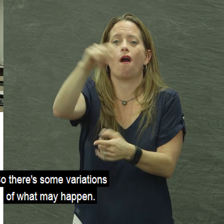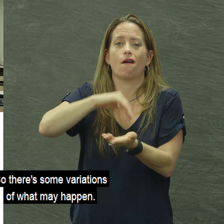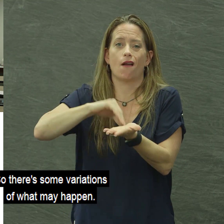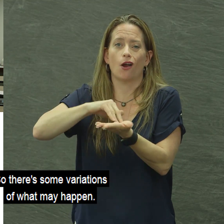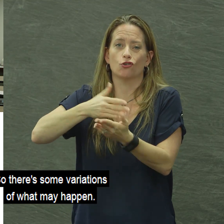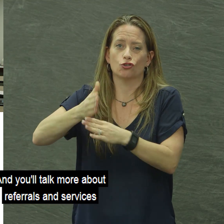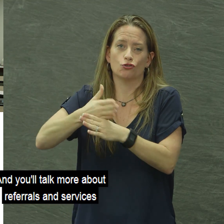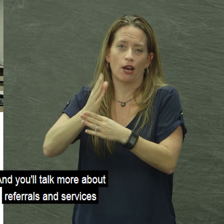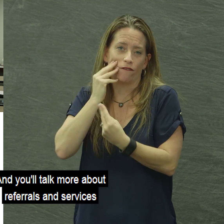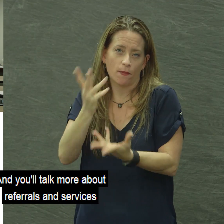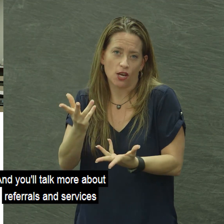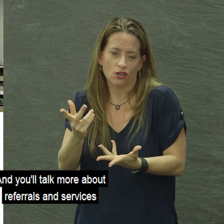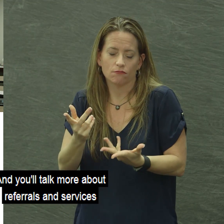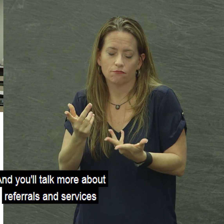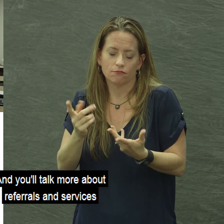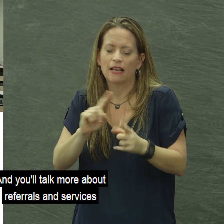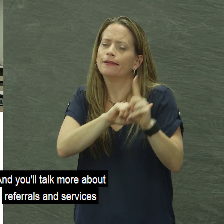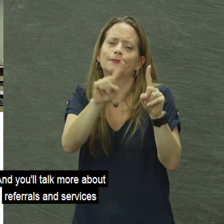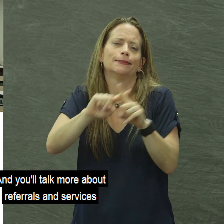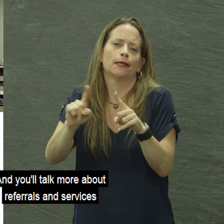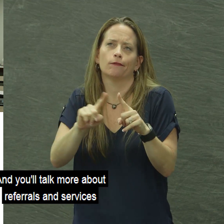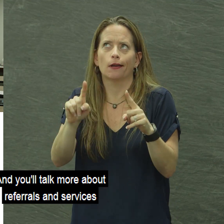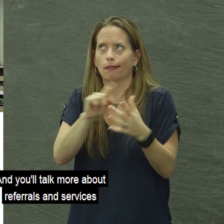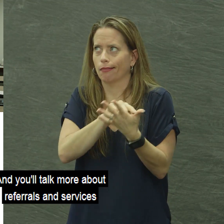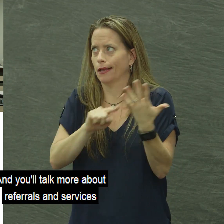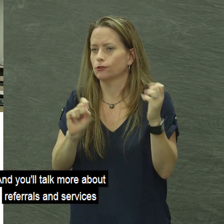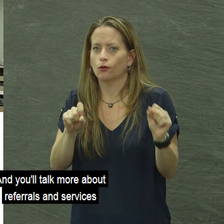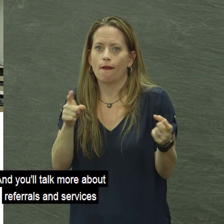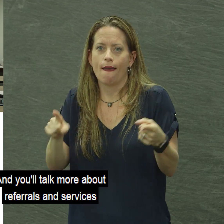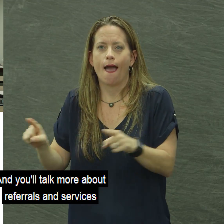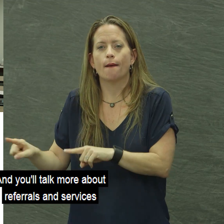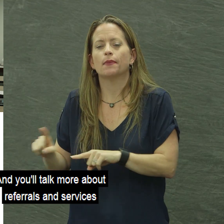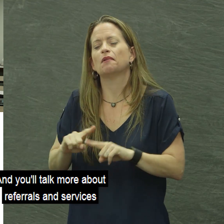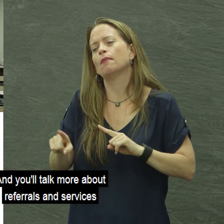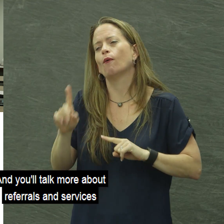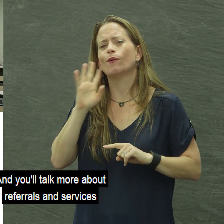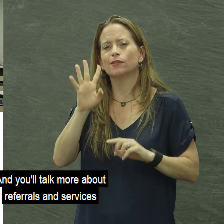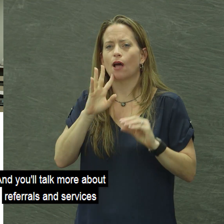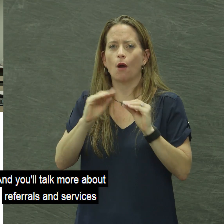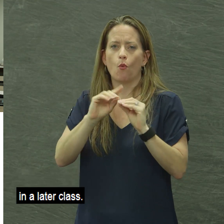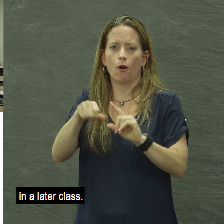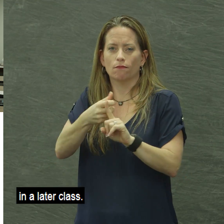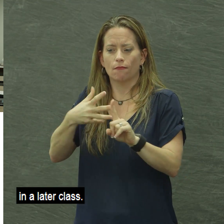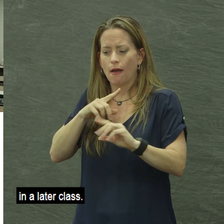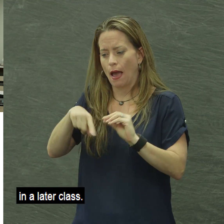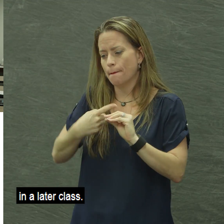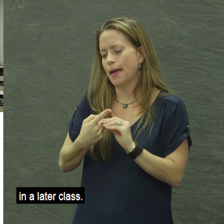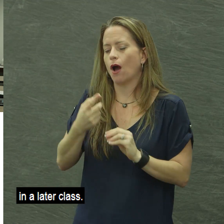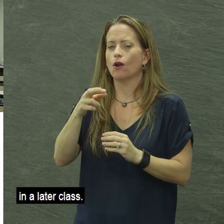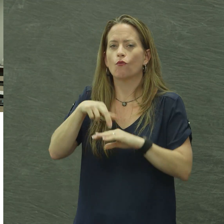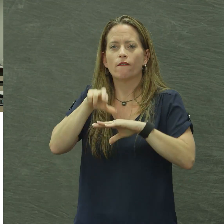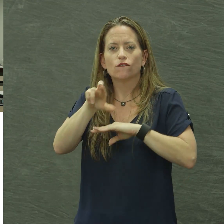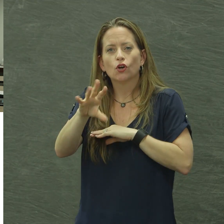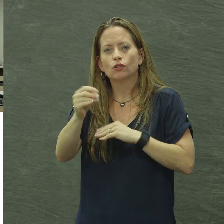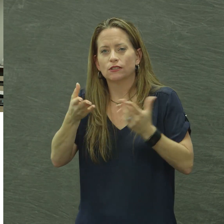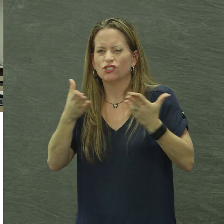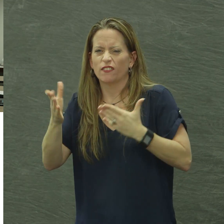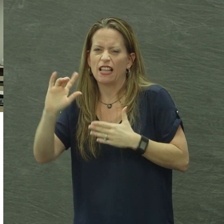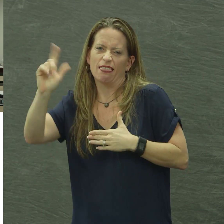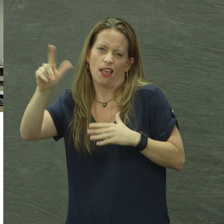happen. And you'll talk more about referrals and services in a later class.